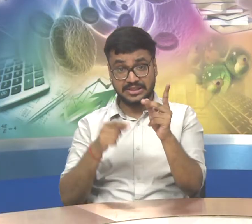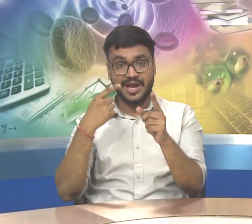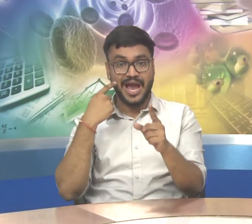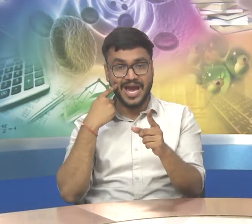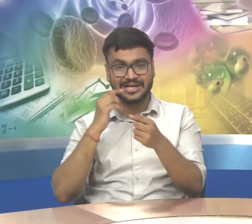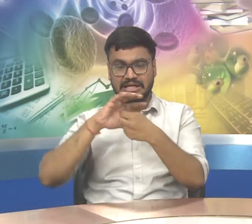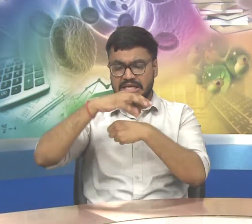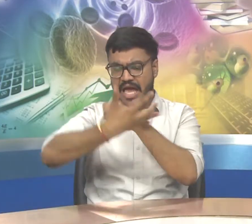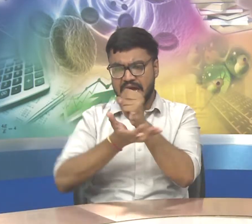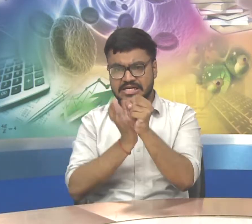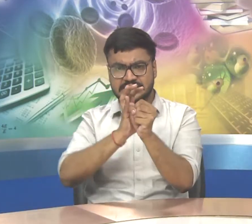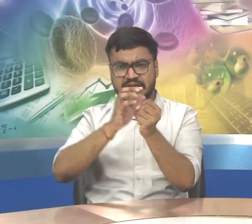and second,